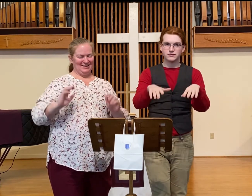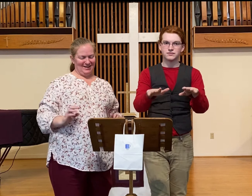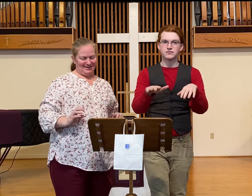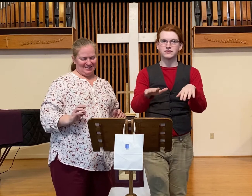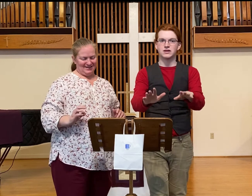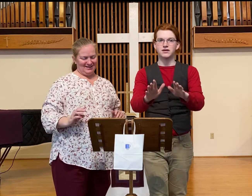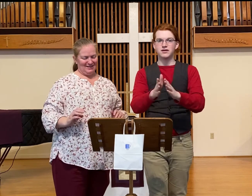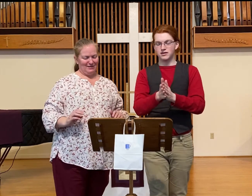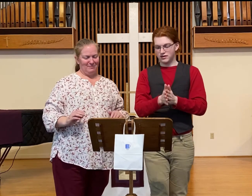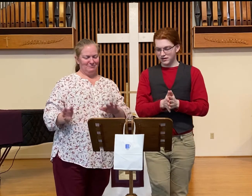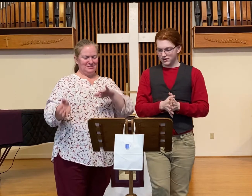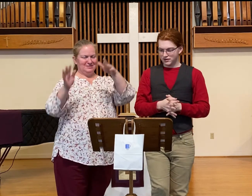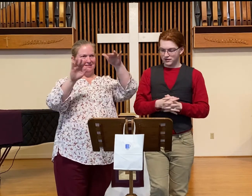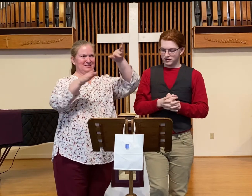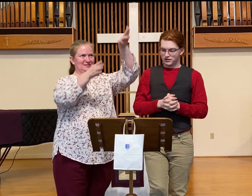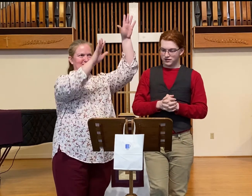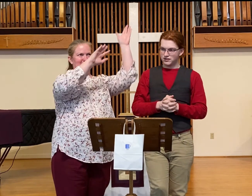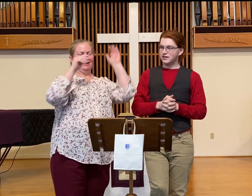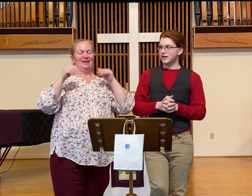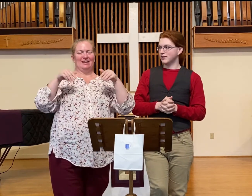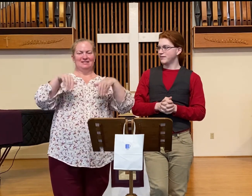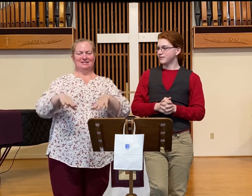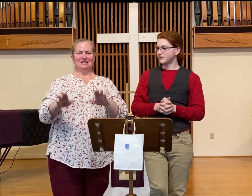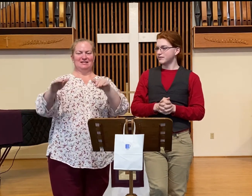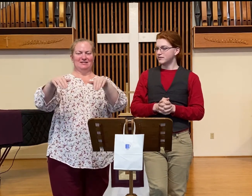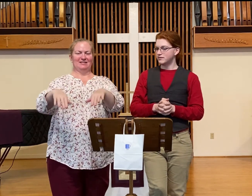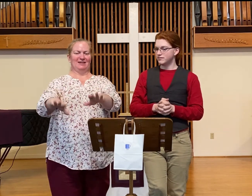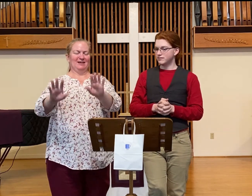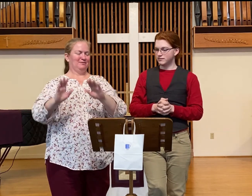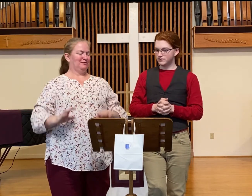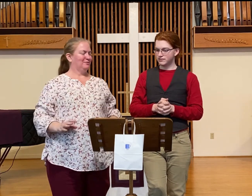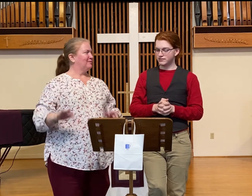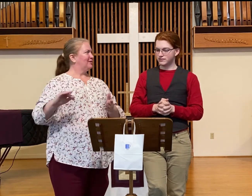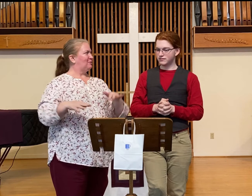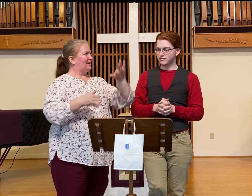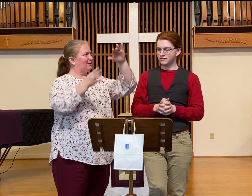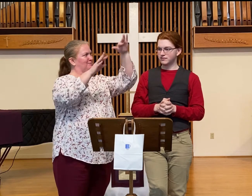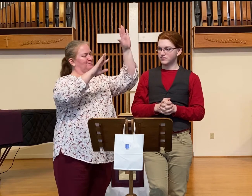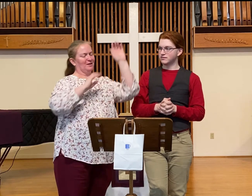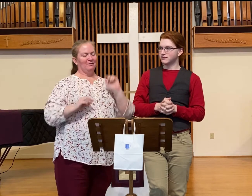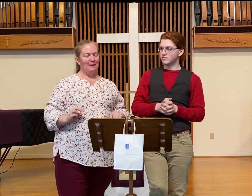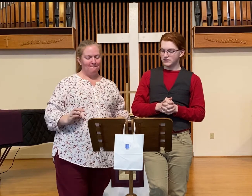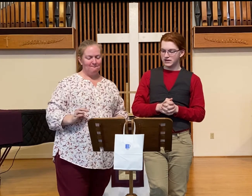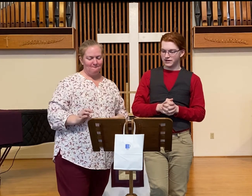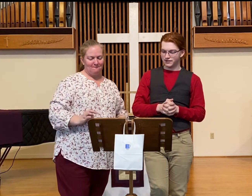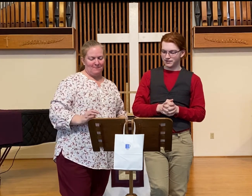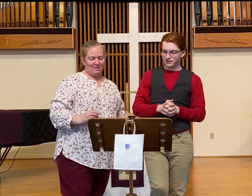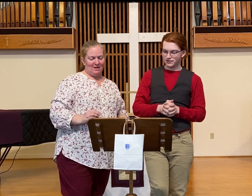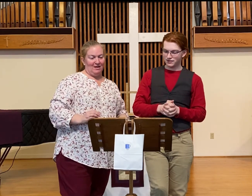I like that. I like mountains. Yeah. And C. Go together. Okay. Yeah.